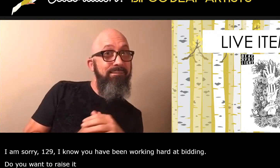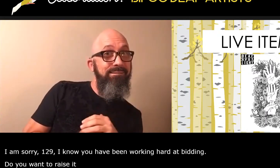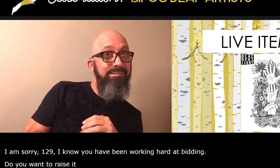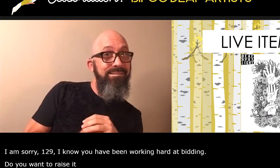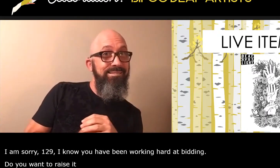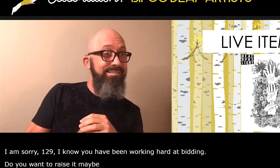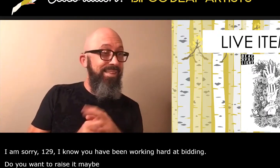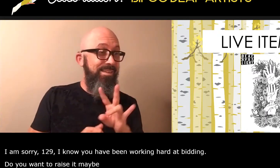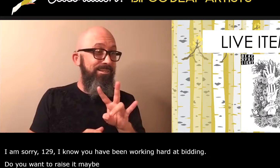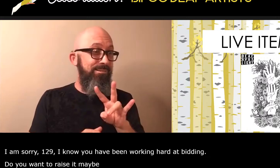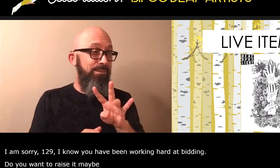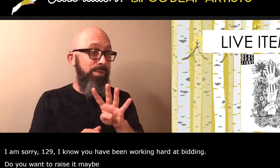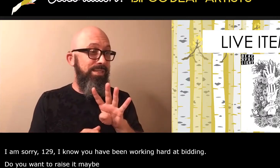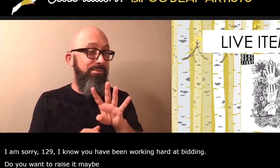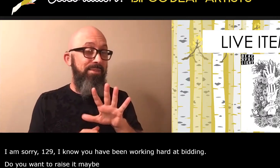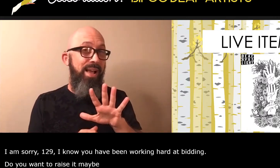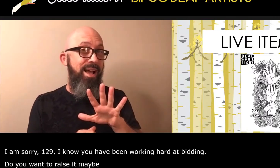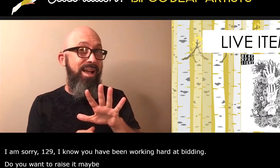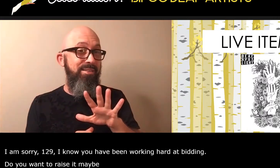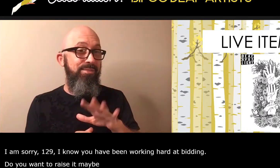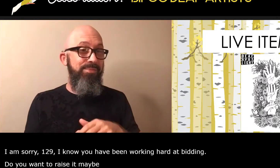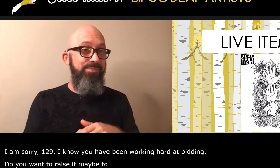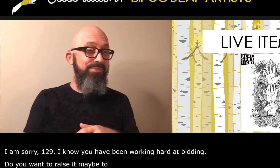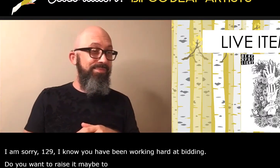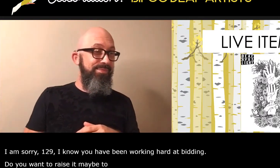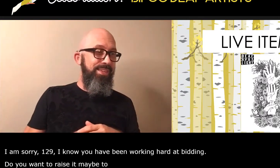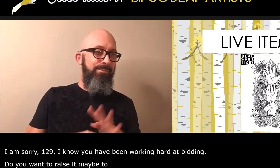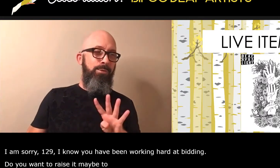470, 475,